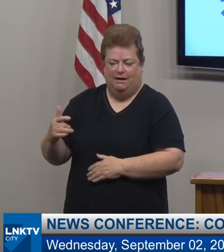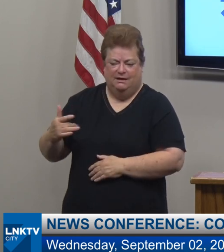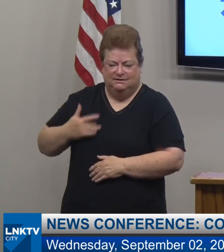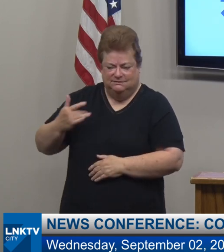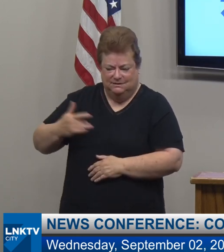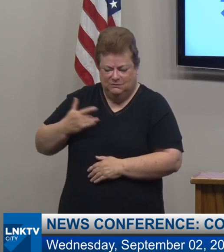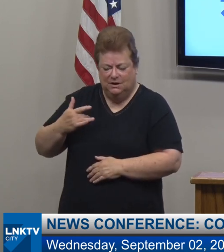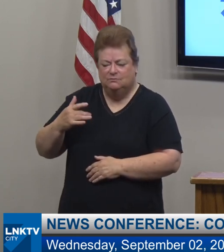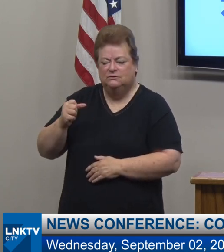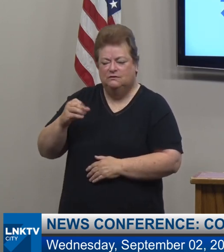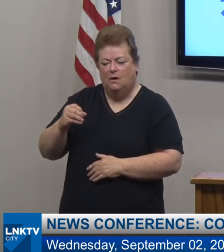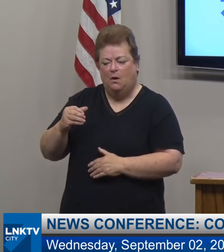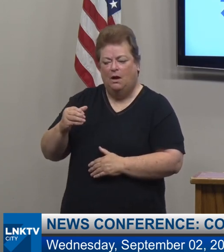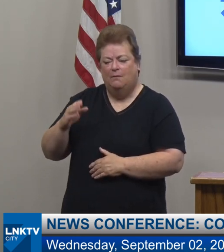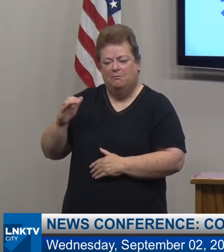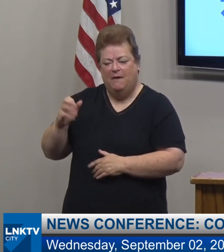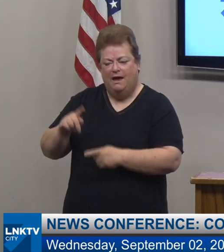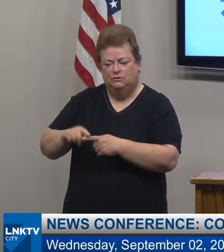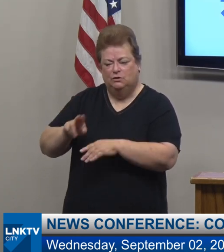activities.